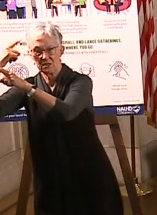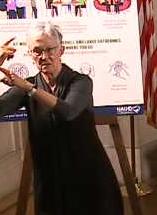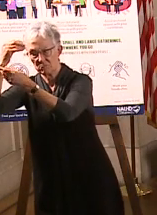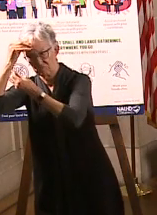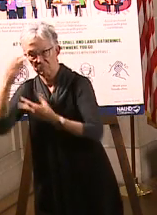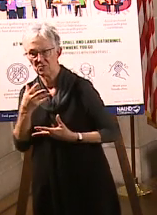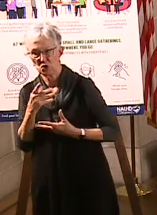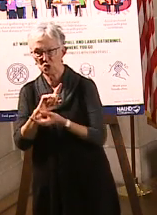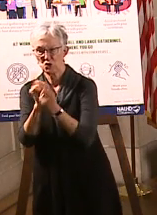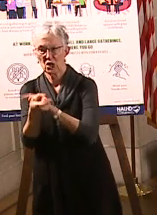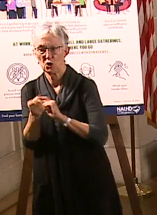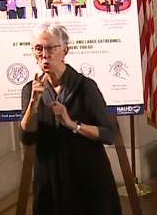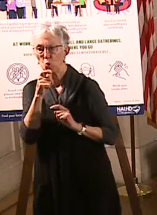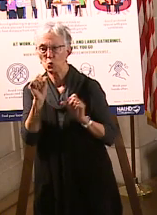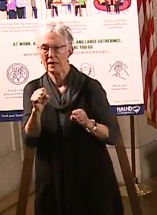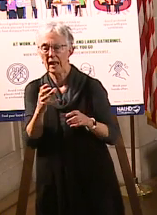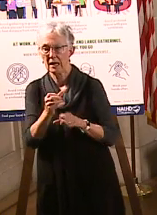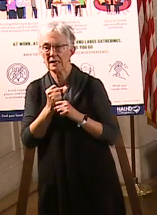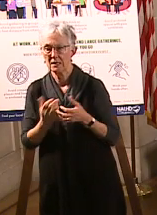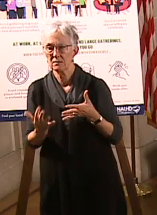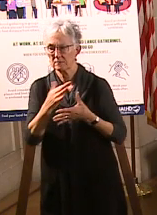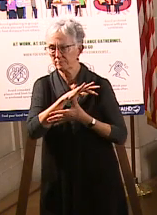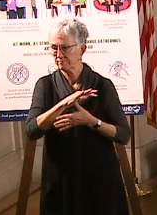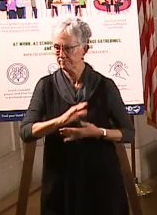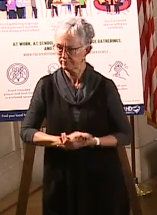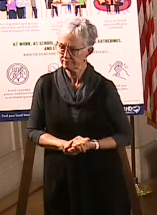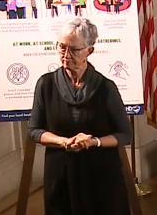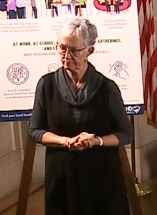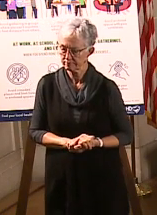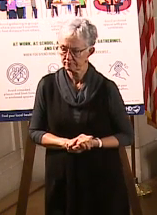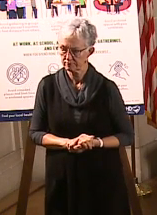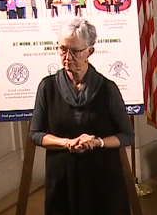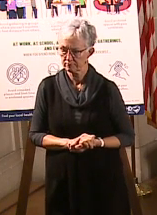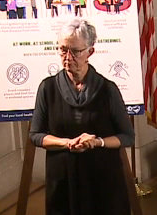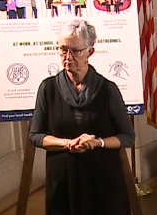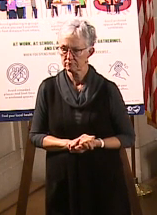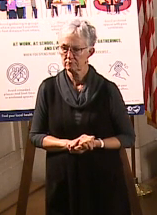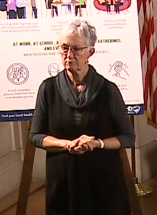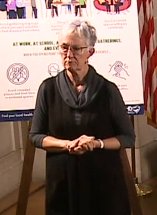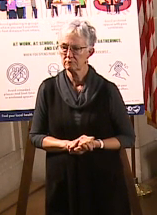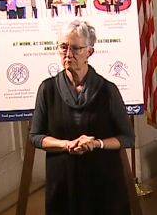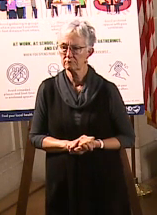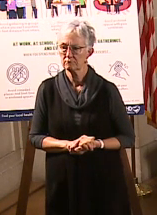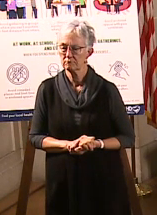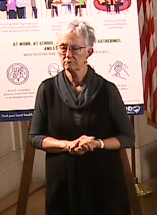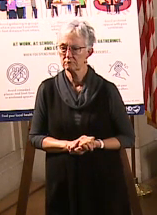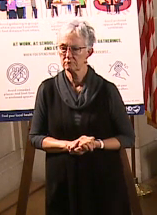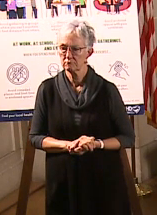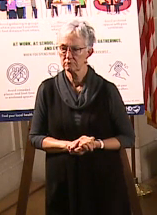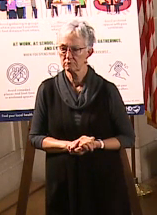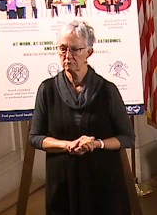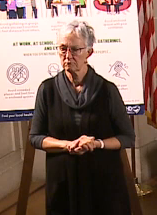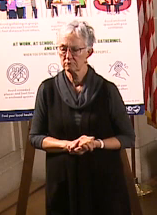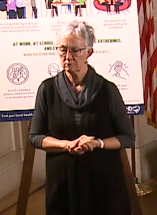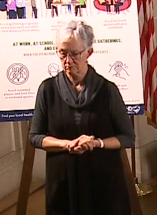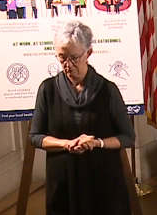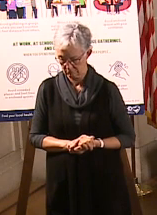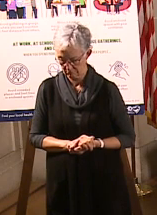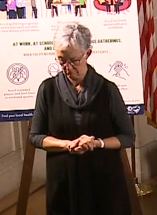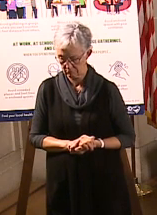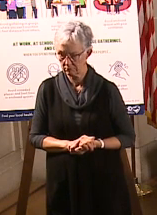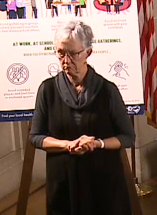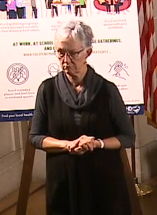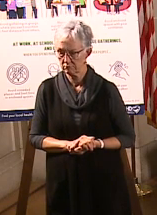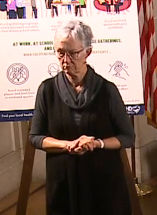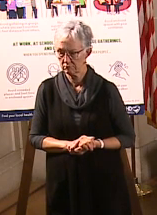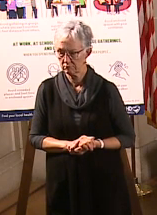that this week's White House coded task force report says Nebraska's vaccination campaign and messaging is an excellent example for other